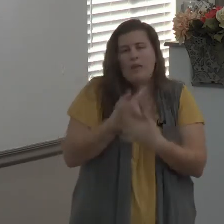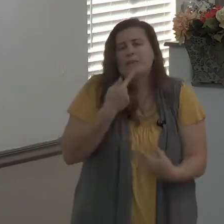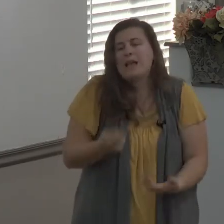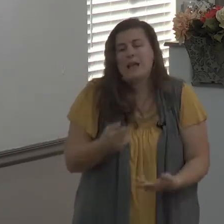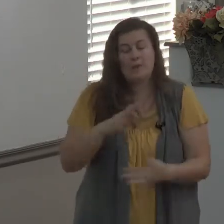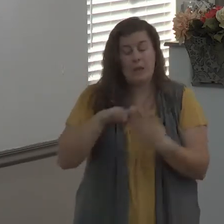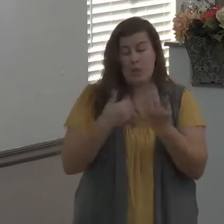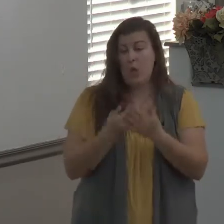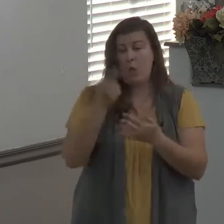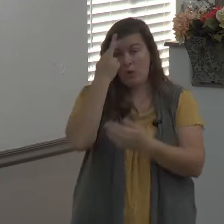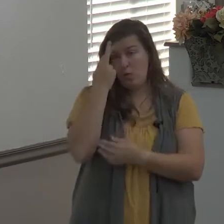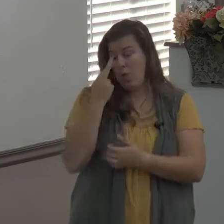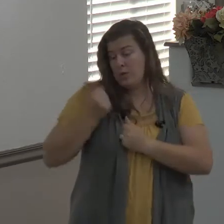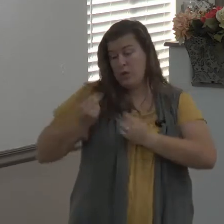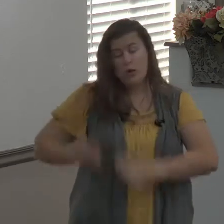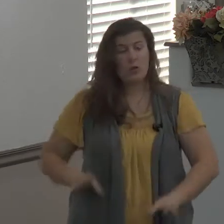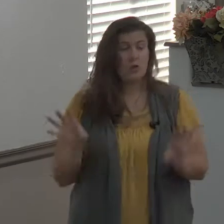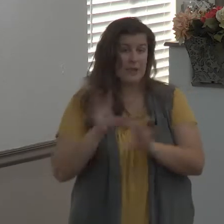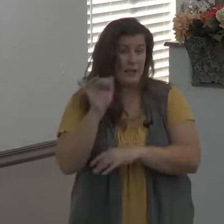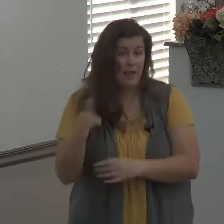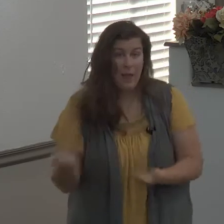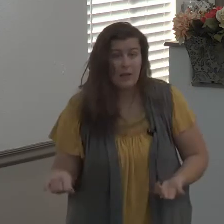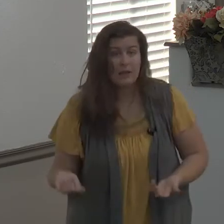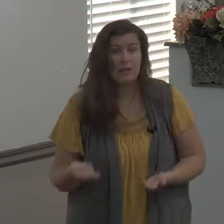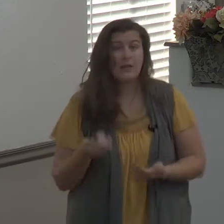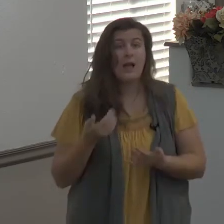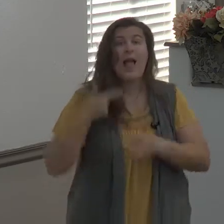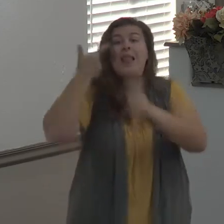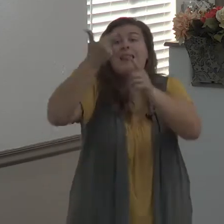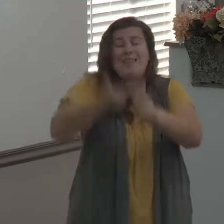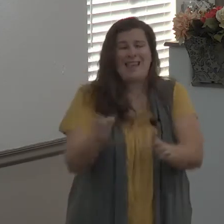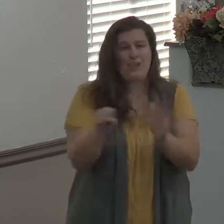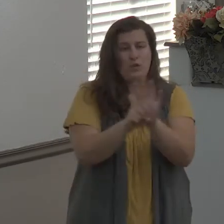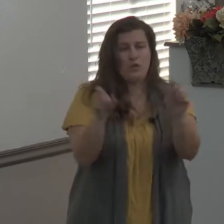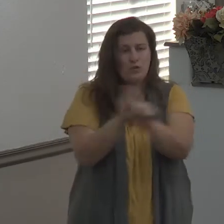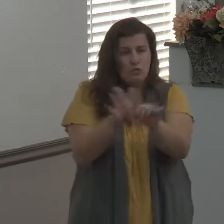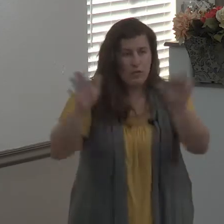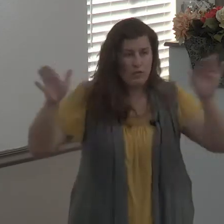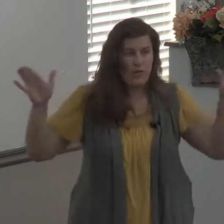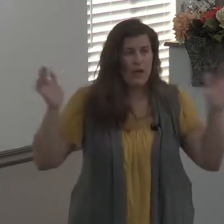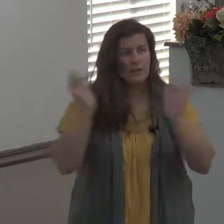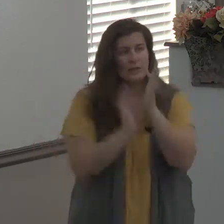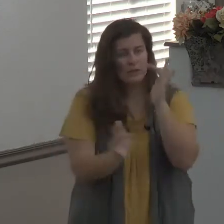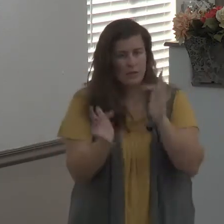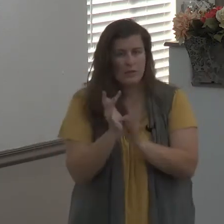ridicule me, they're going to mock me, they're going to spit on me. I don't know all the words that he said, but those are what they did.